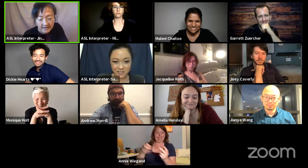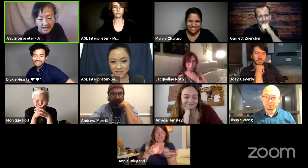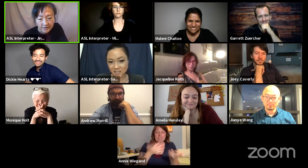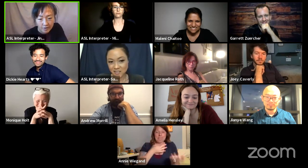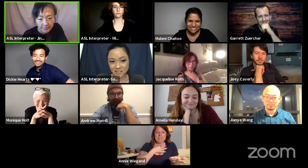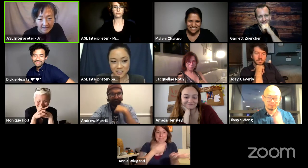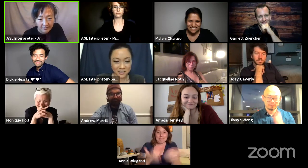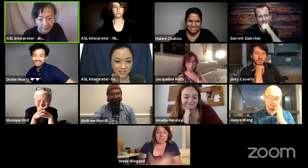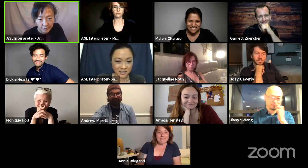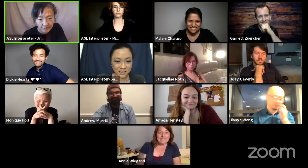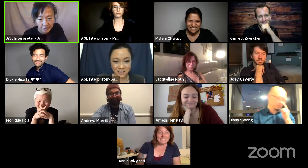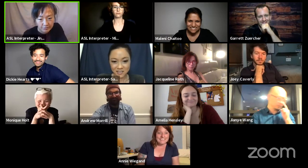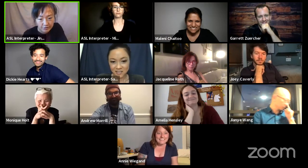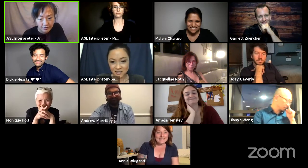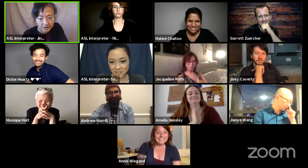And going back and forth between the two emotions. So